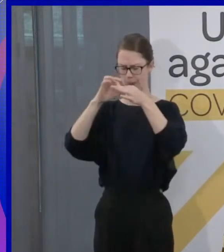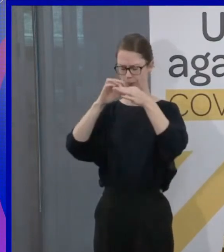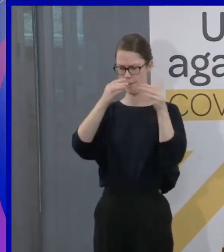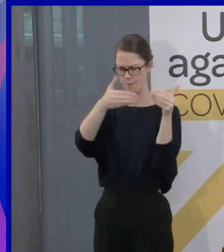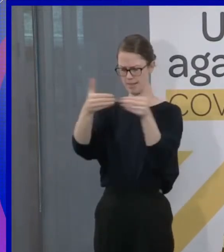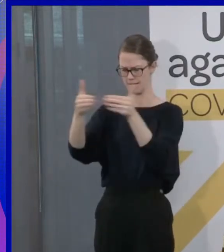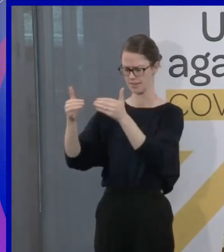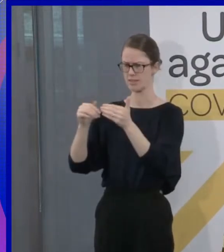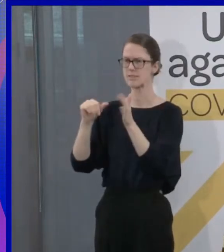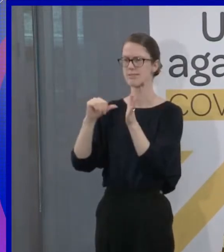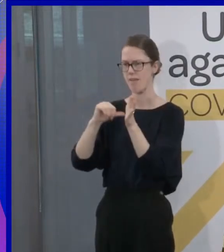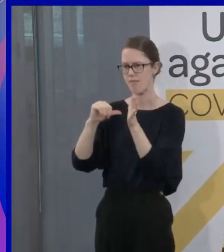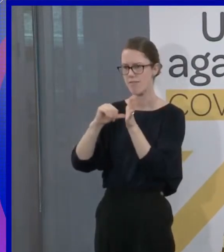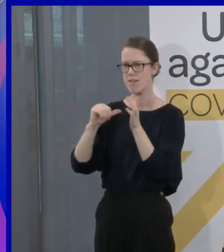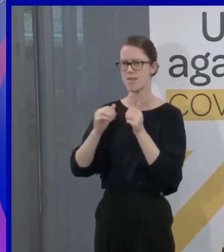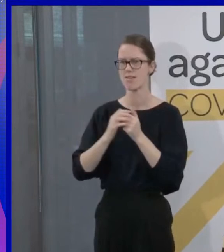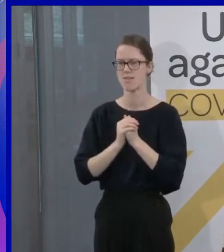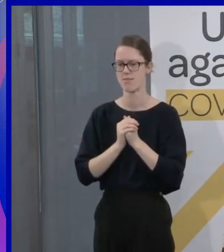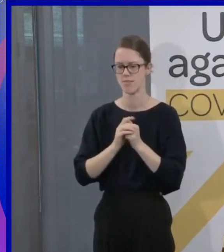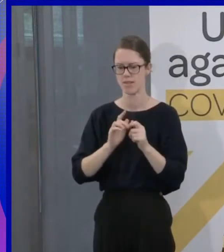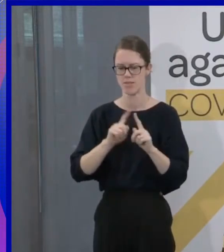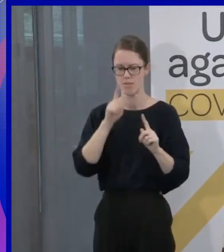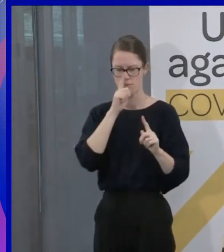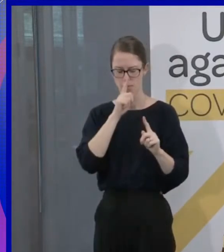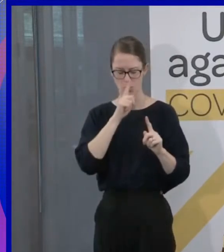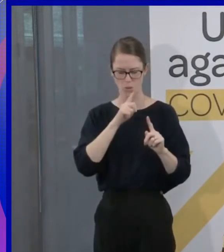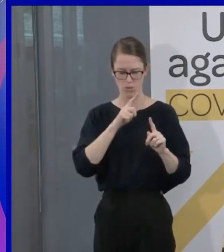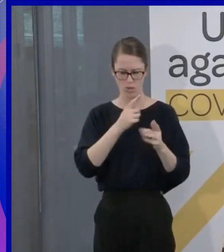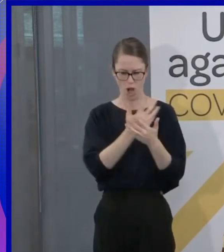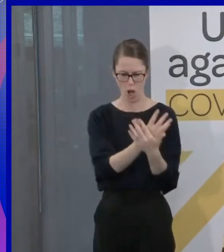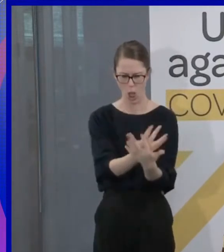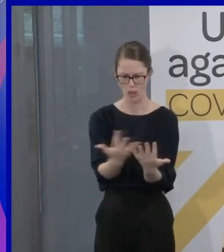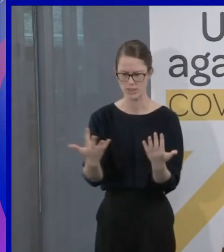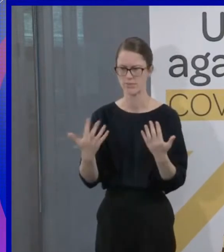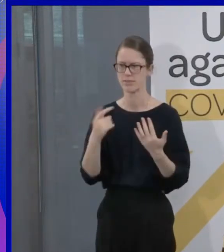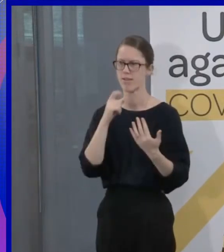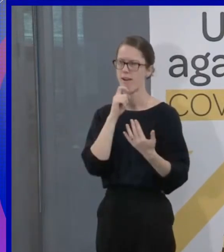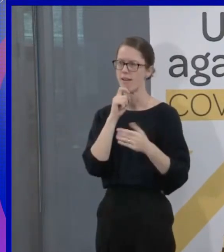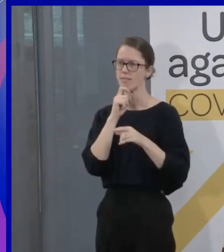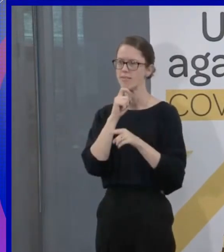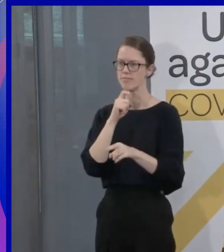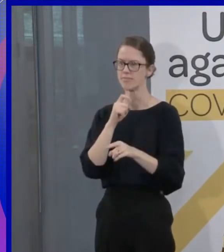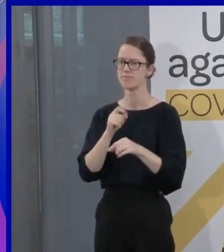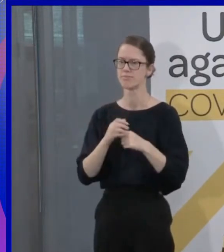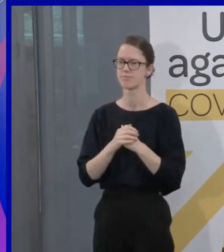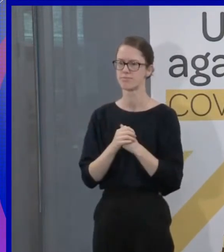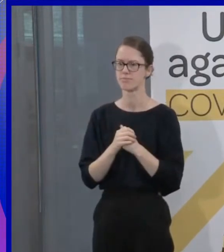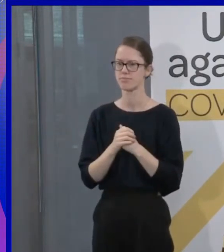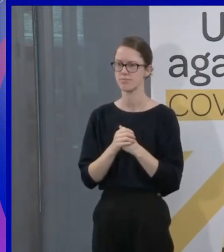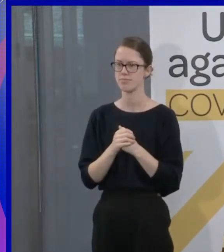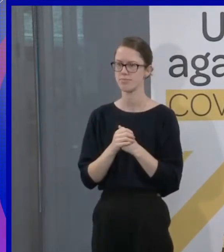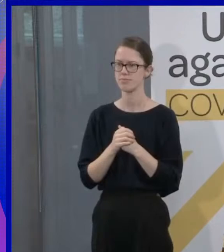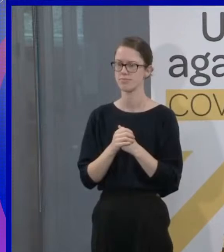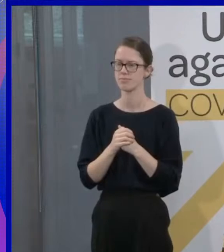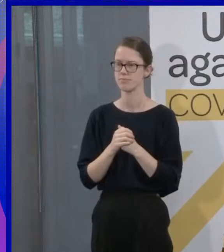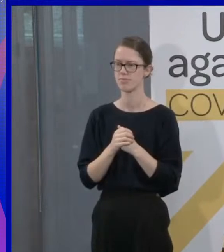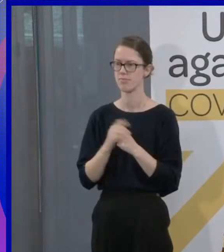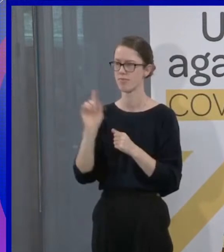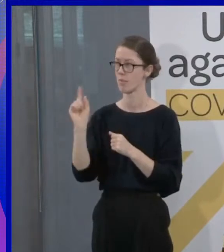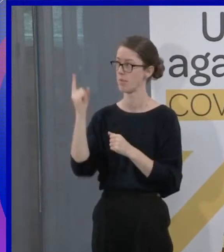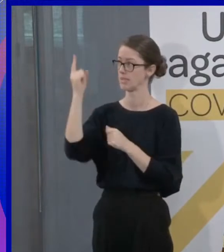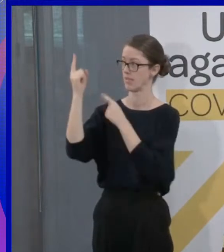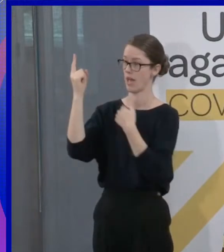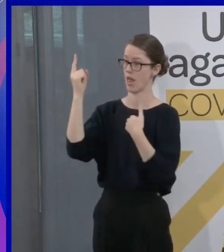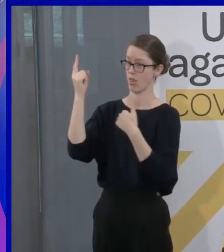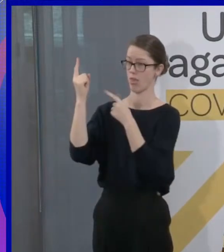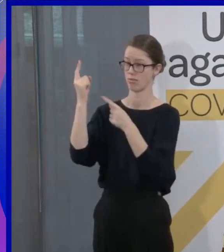isolation facilities, those in charge of a range of workforces at the airports. What I can say is that the Minister was very clear that